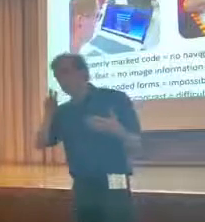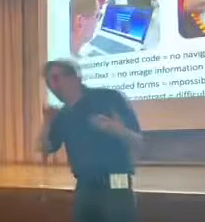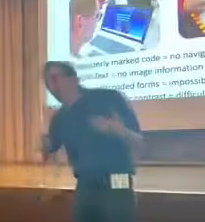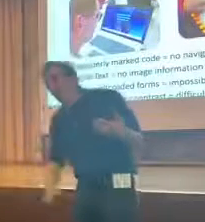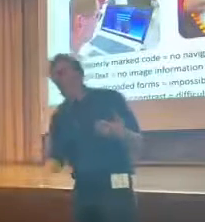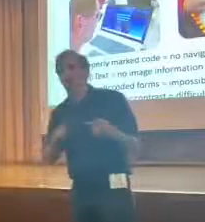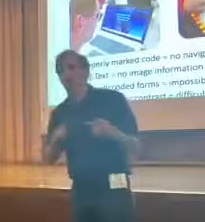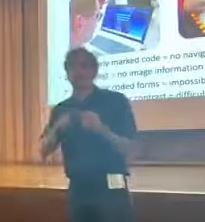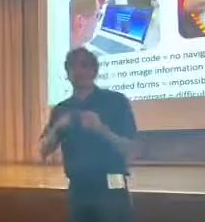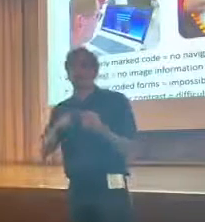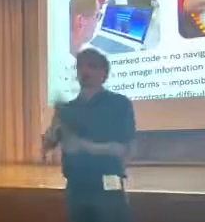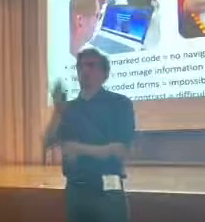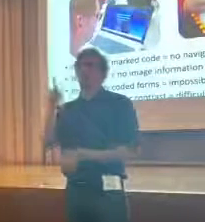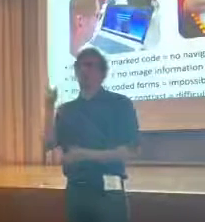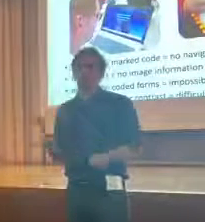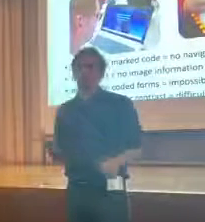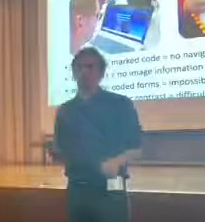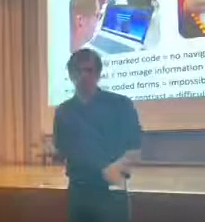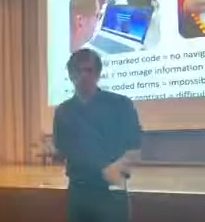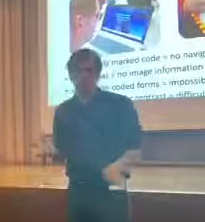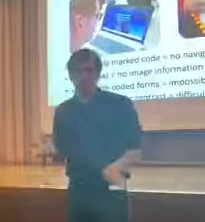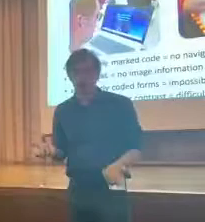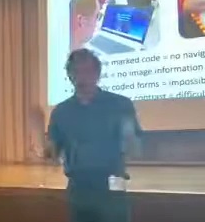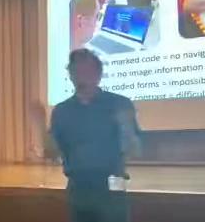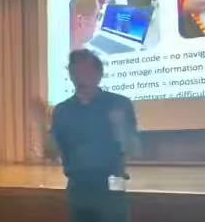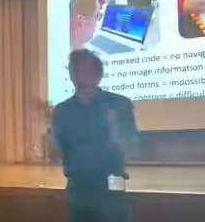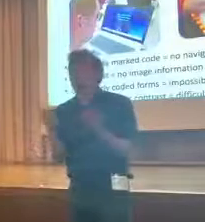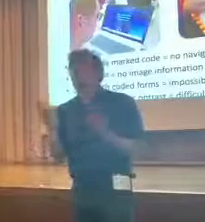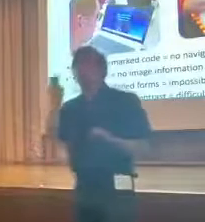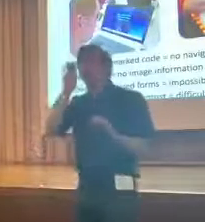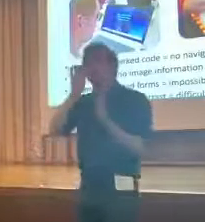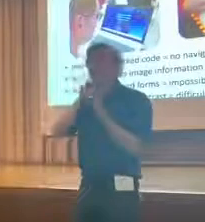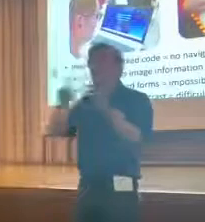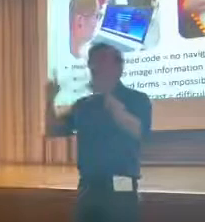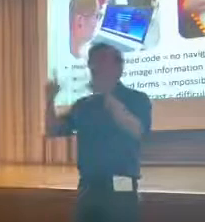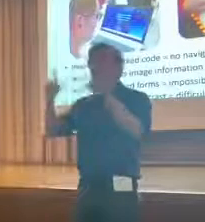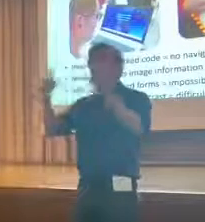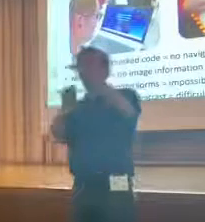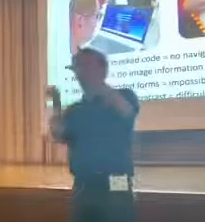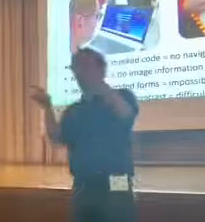your images, which simply describes what it is. People